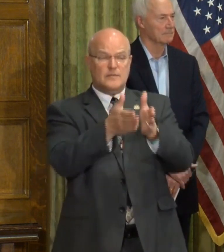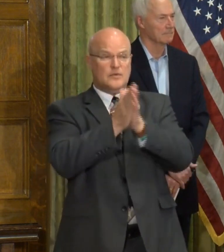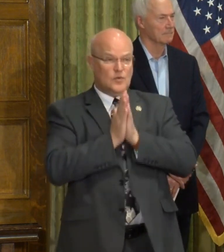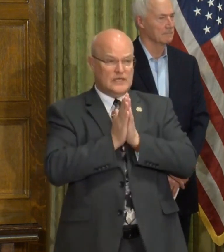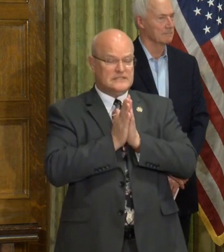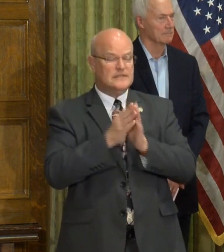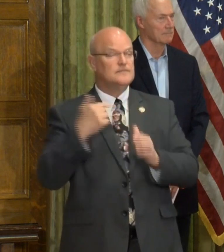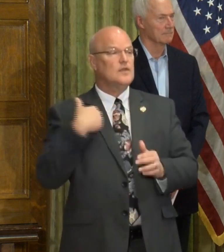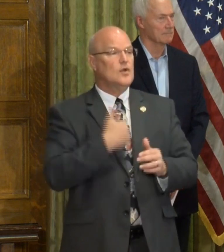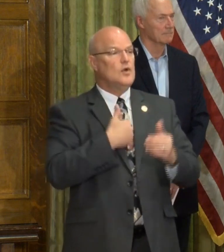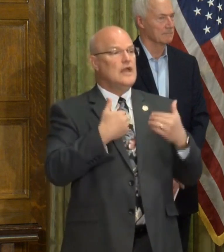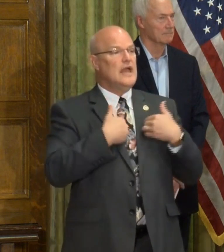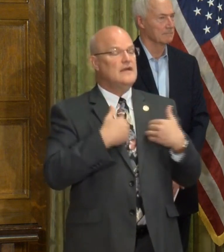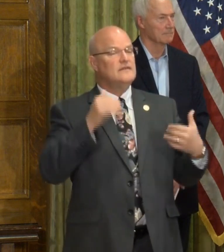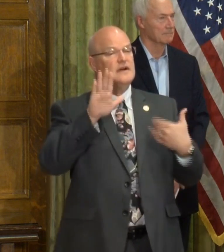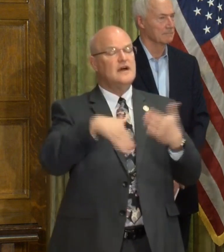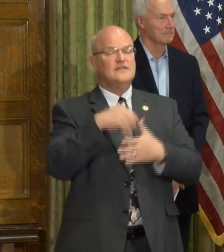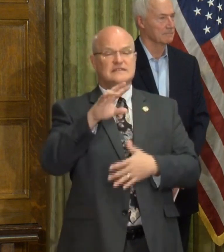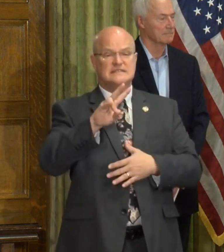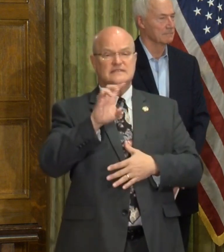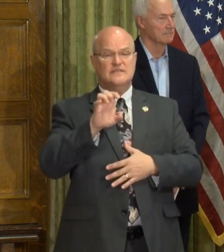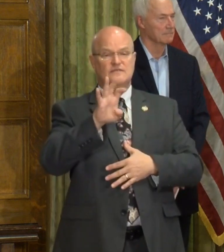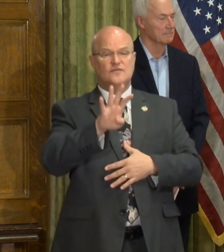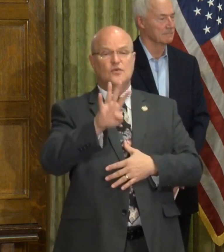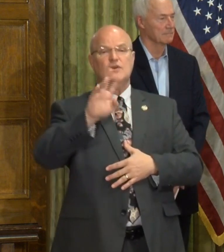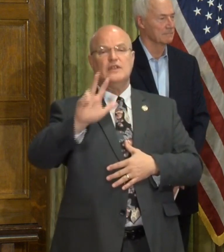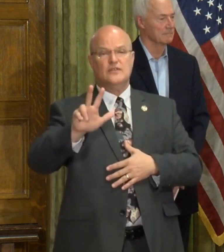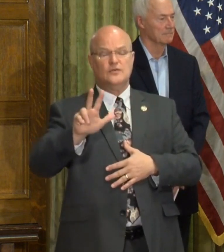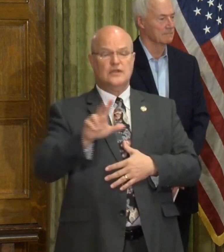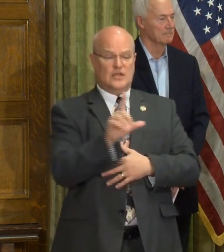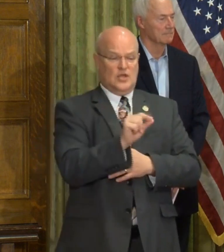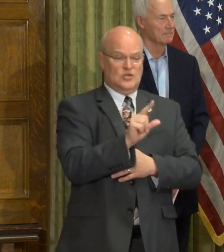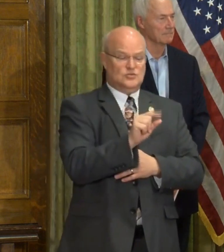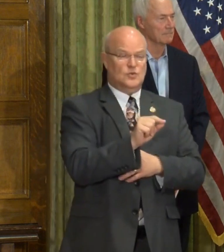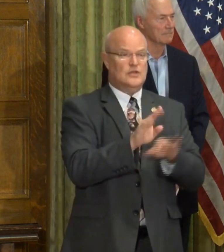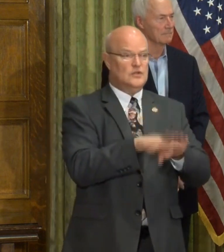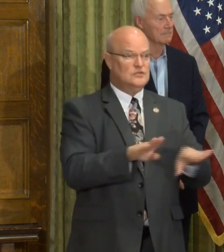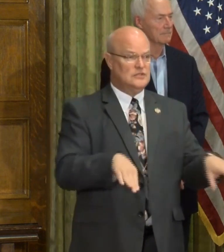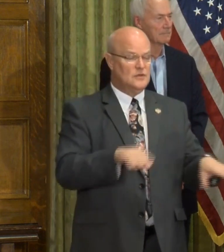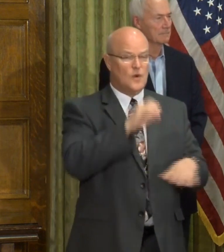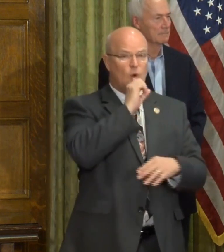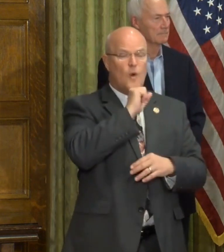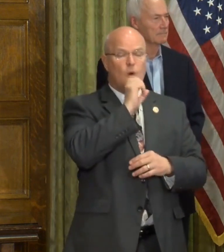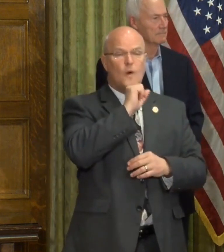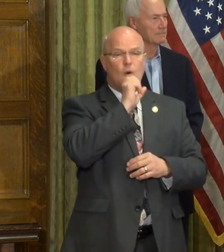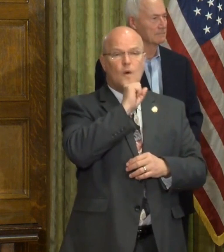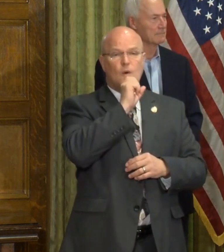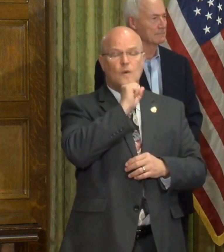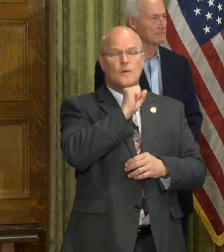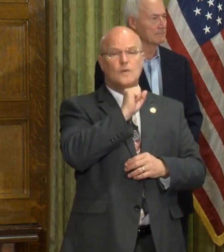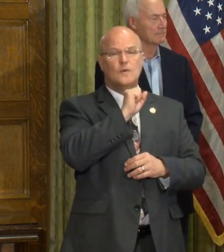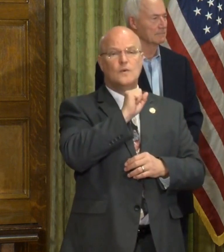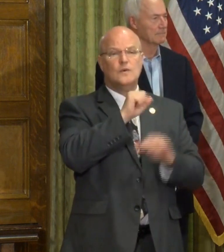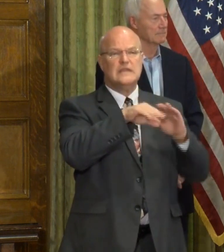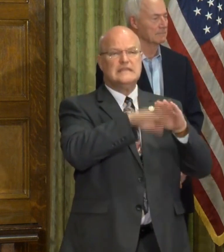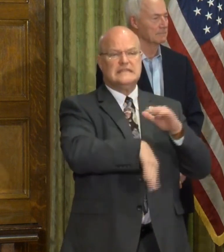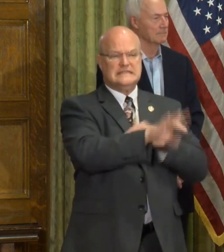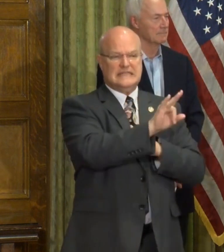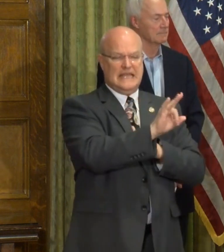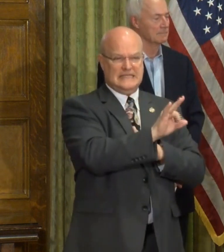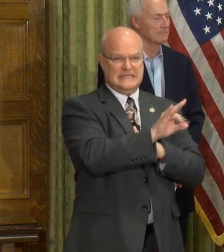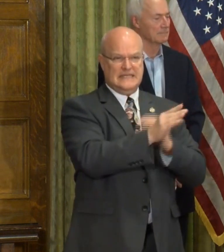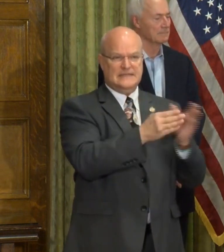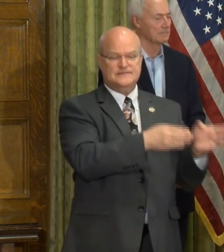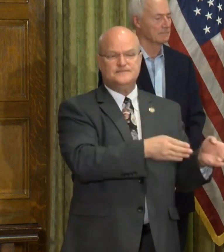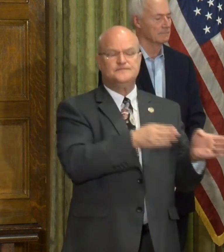that's been requested. We had, of our 743 cases, 20 are children, ages less